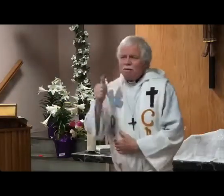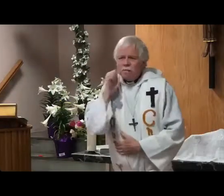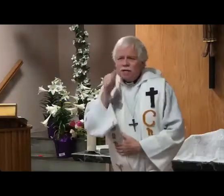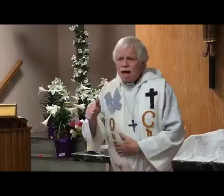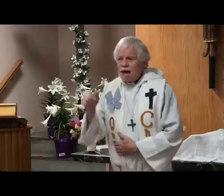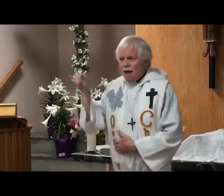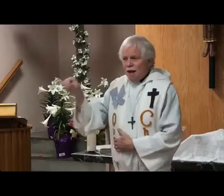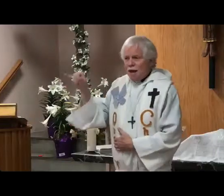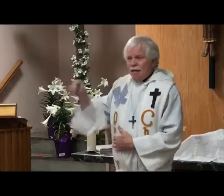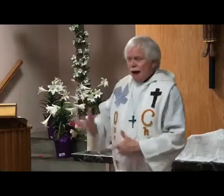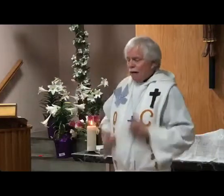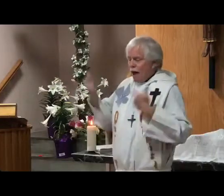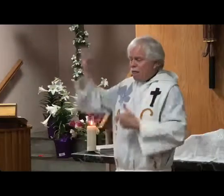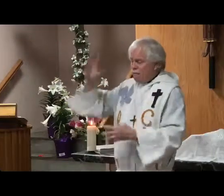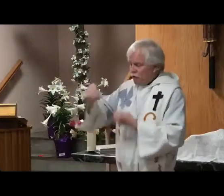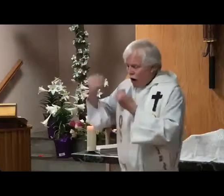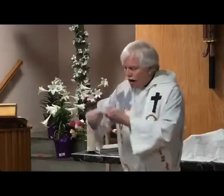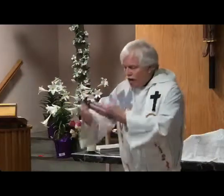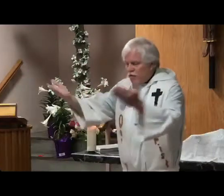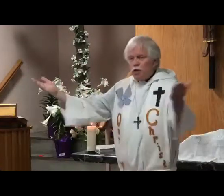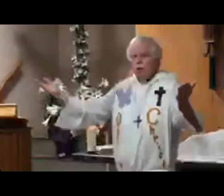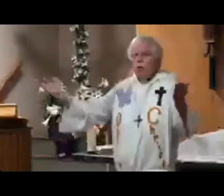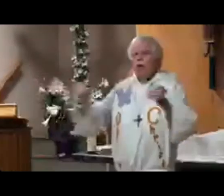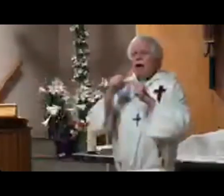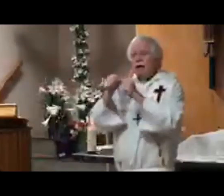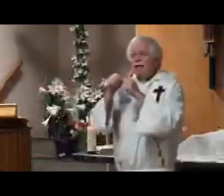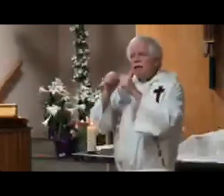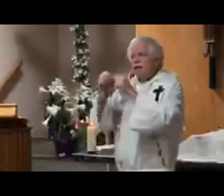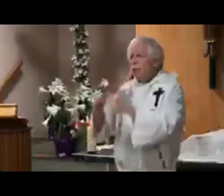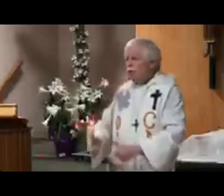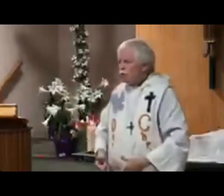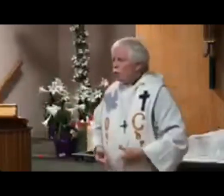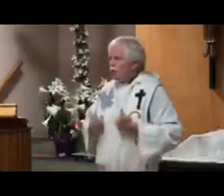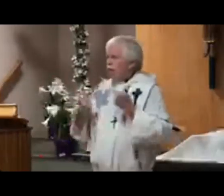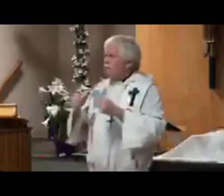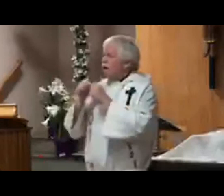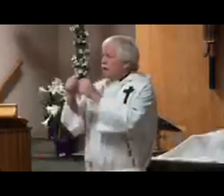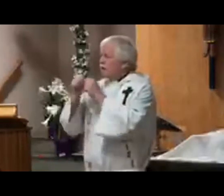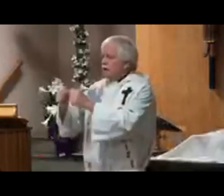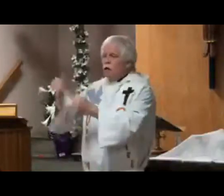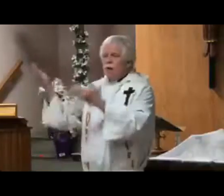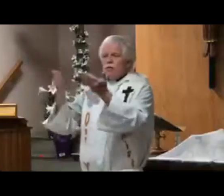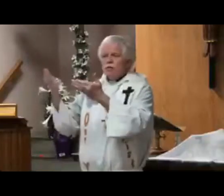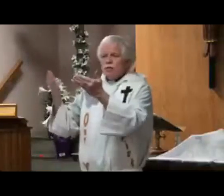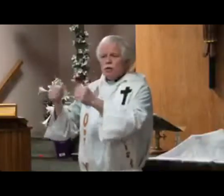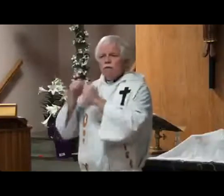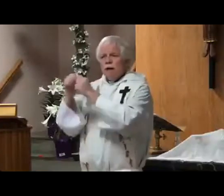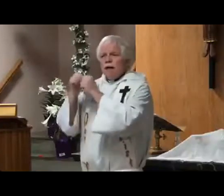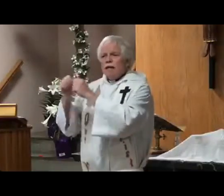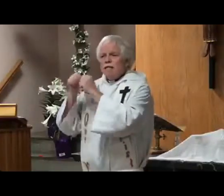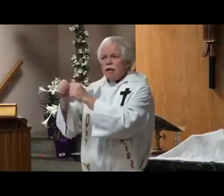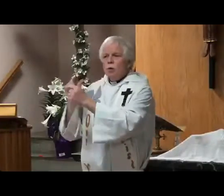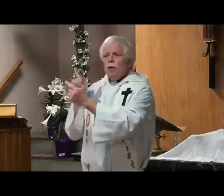is every day, that life that God gives you, continuing to live, continuing to